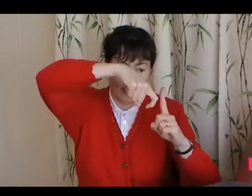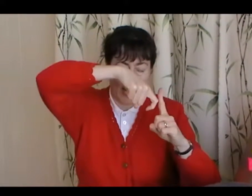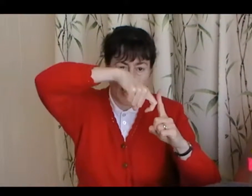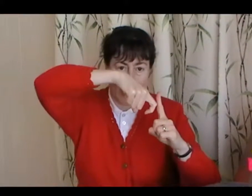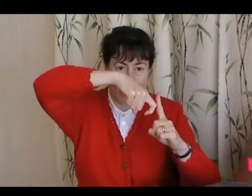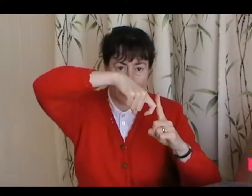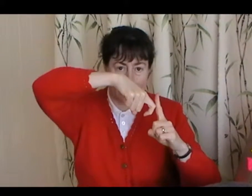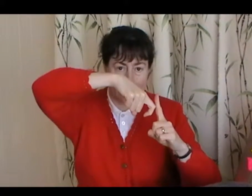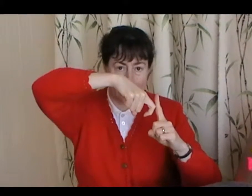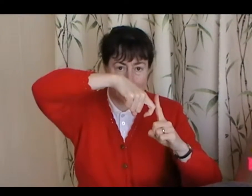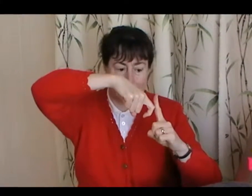K,